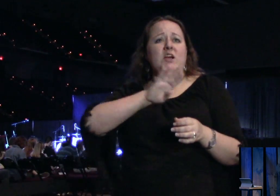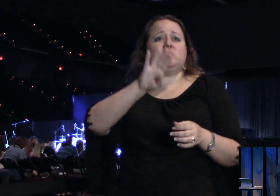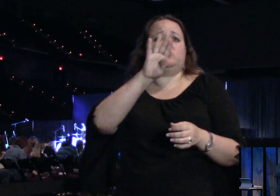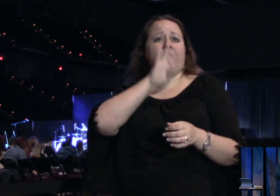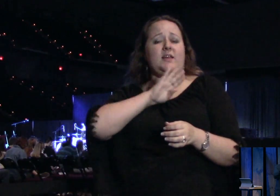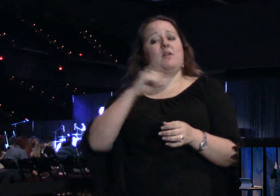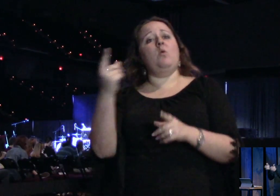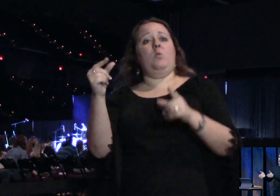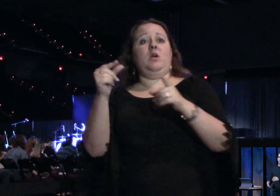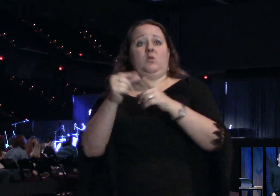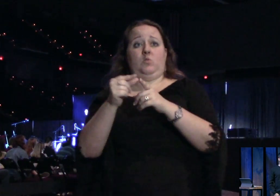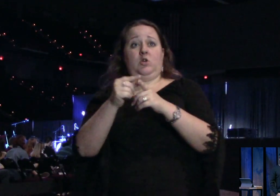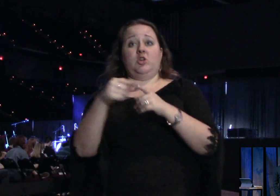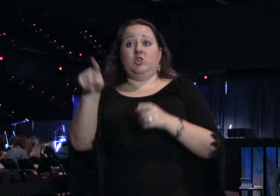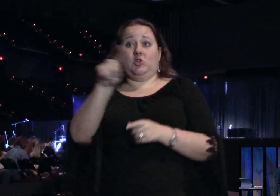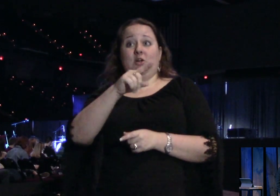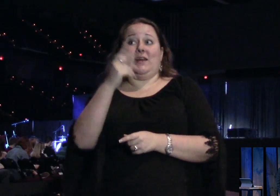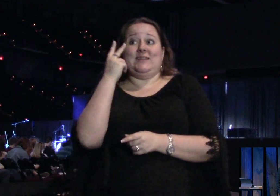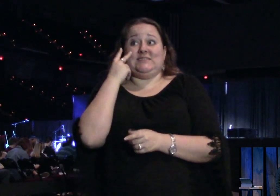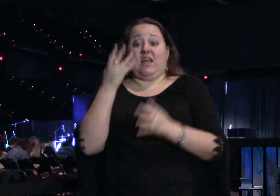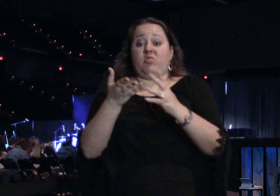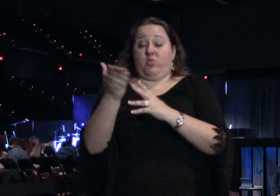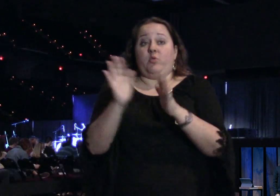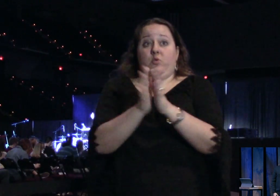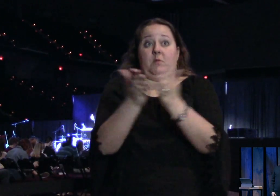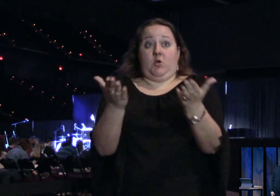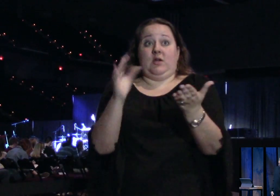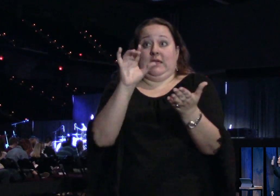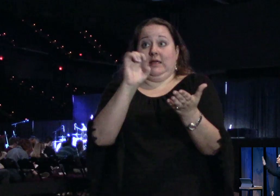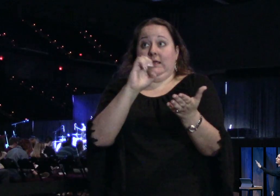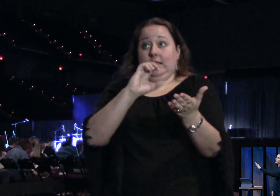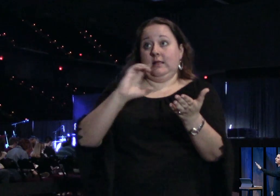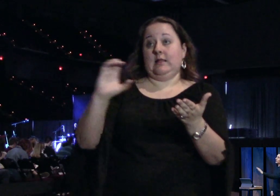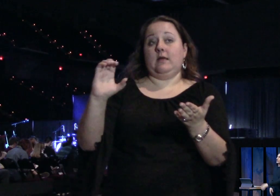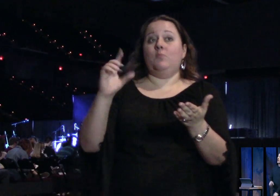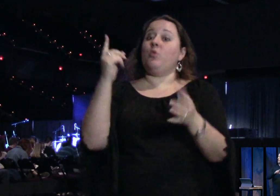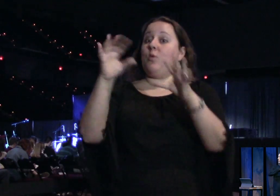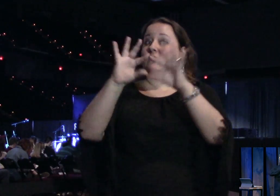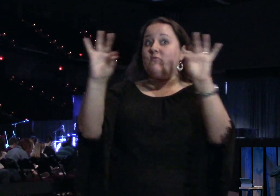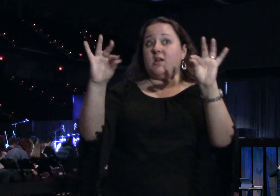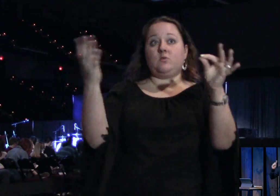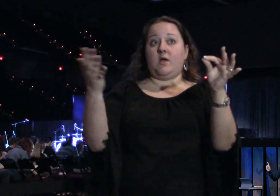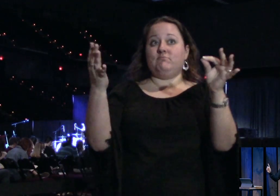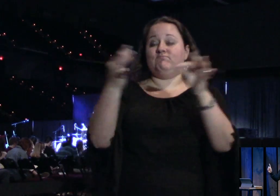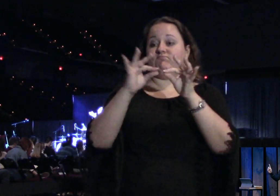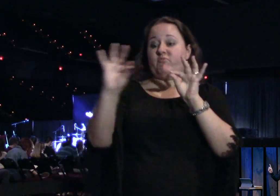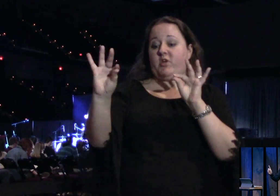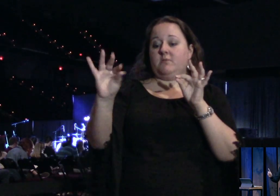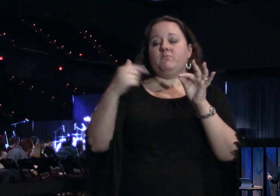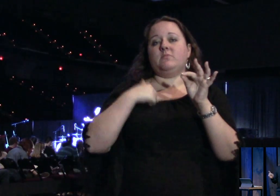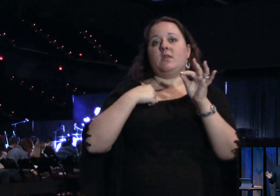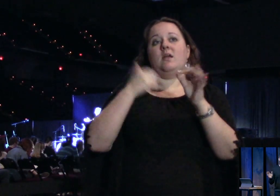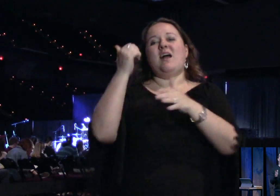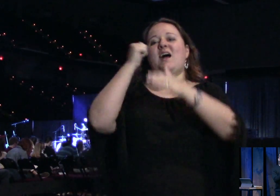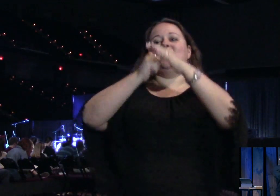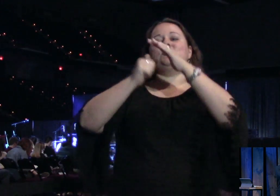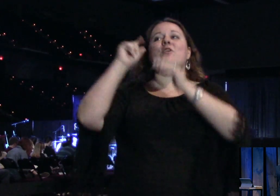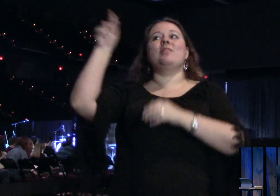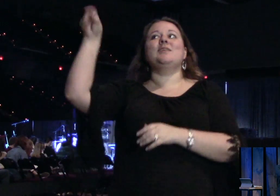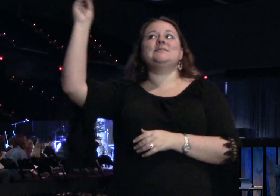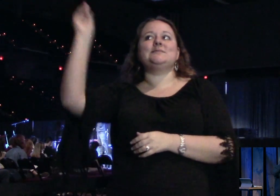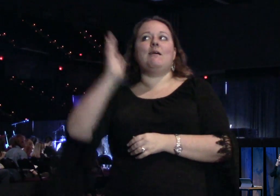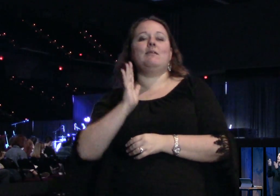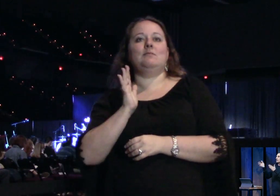being frustratingly empty. So that's the one word that you're going to see throughout the book. The one phrase that you're going to see is the